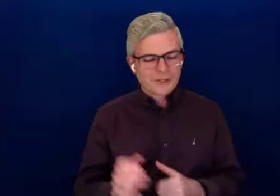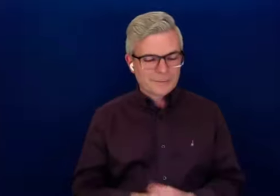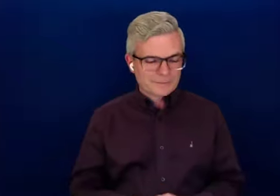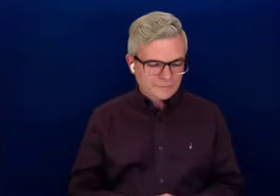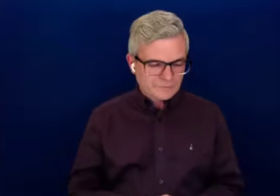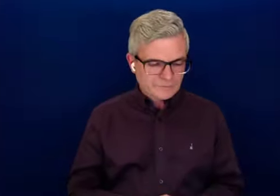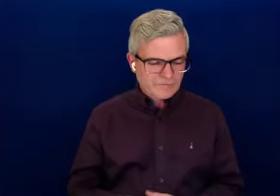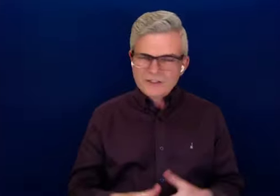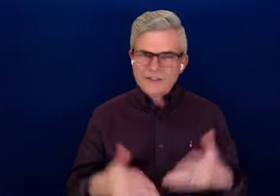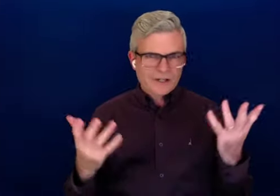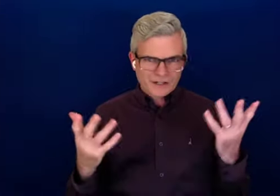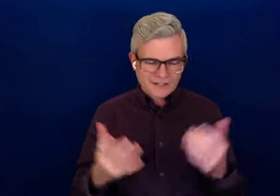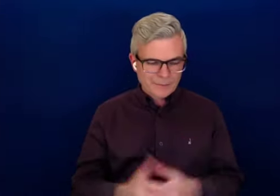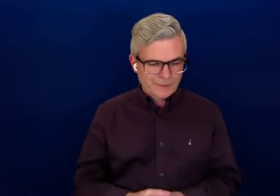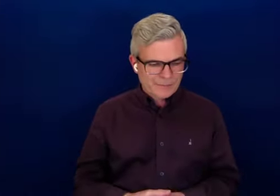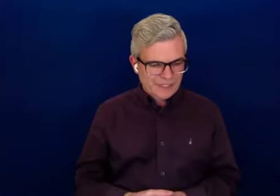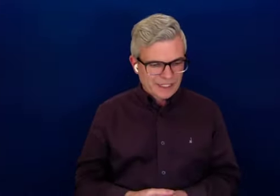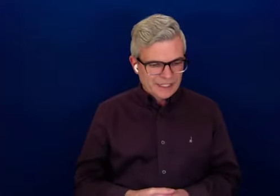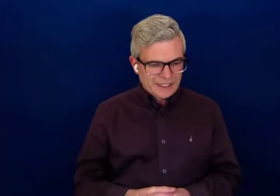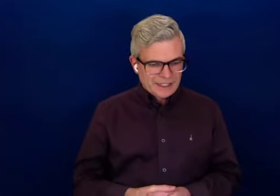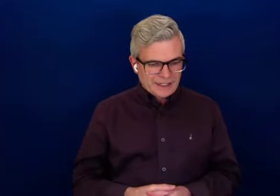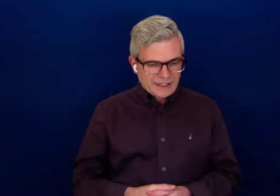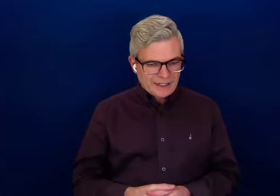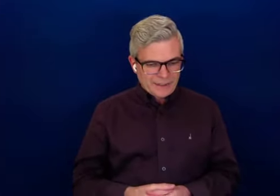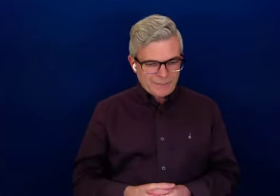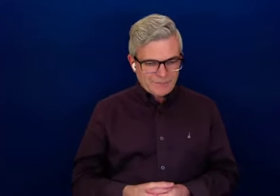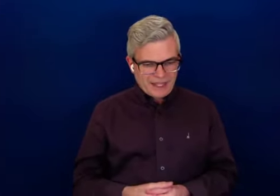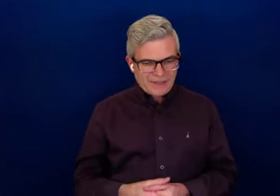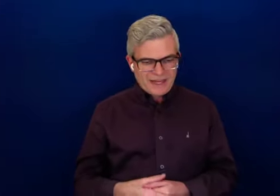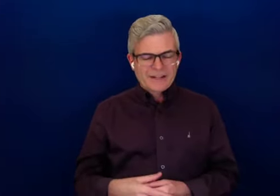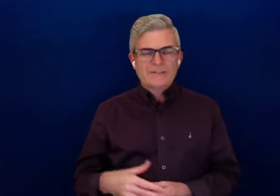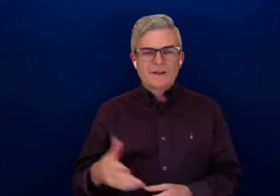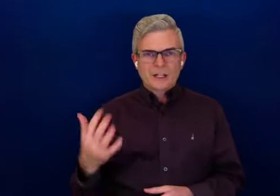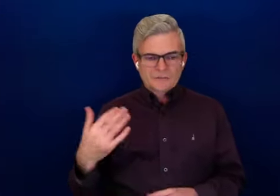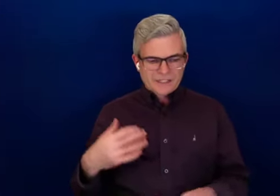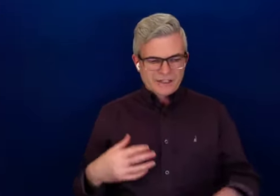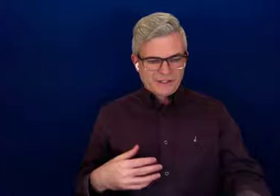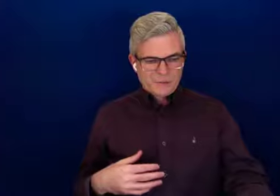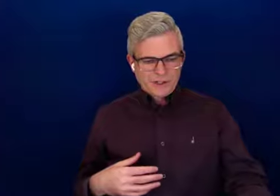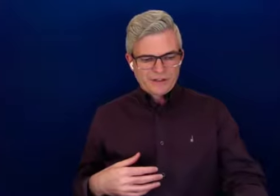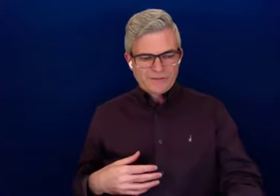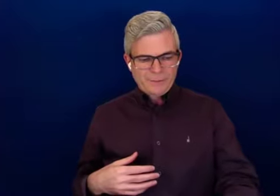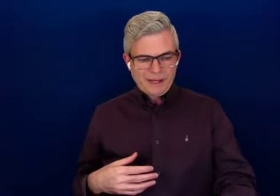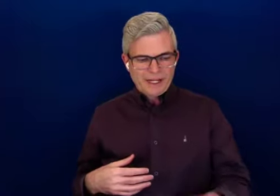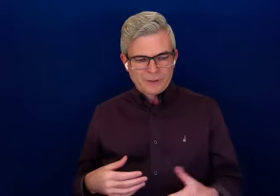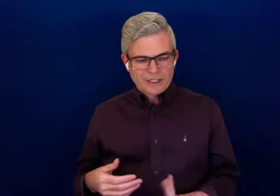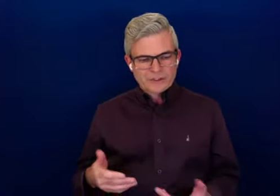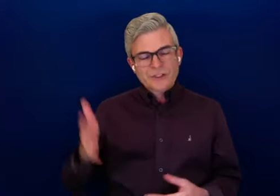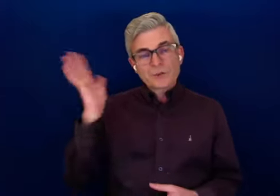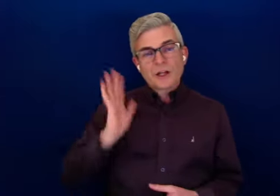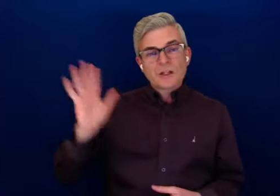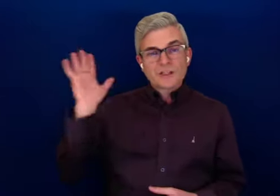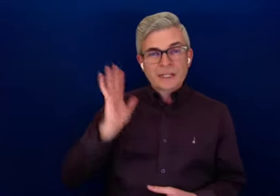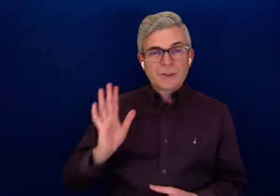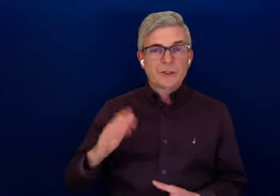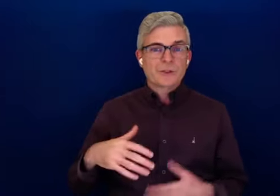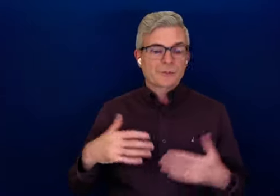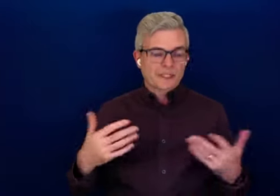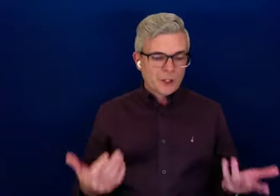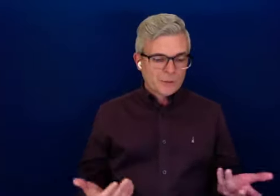Okay, just an example. And that involves giving the relevant background. So long time ago could be an